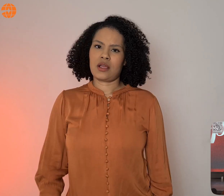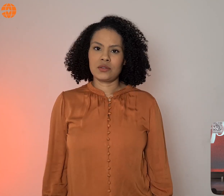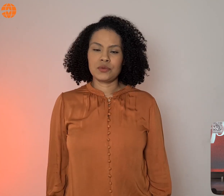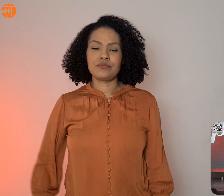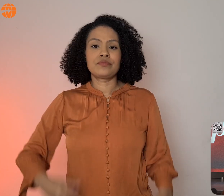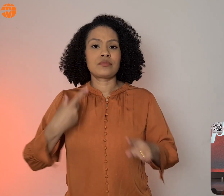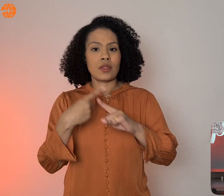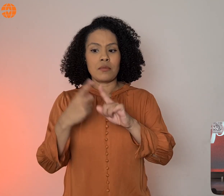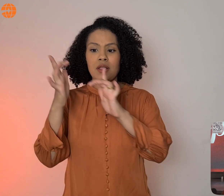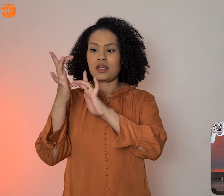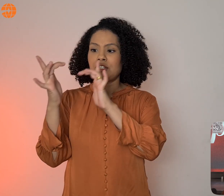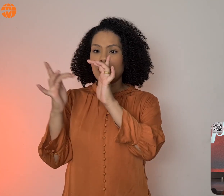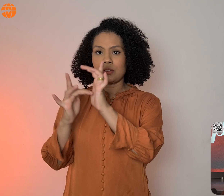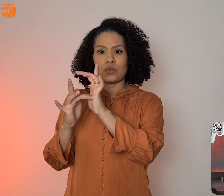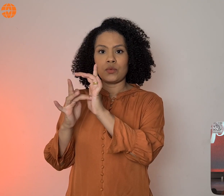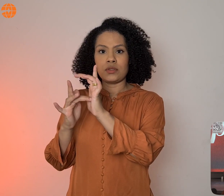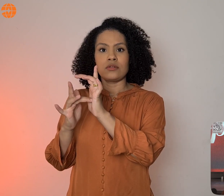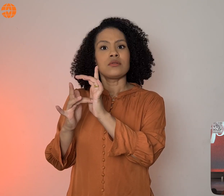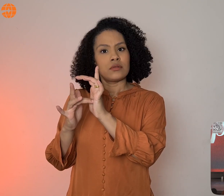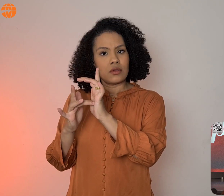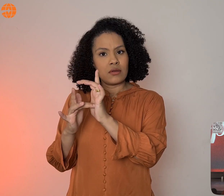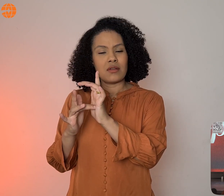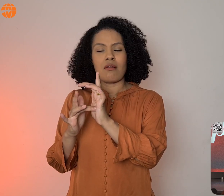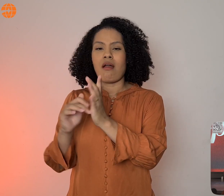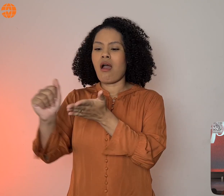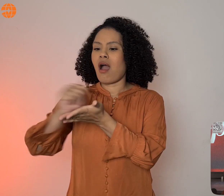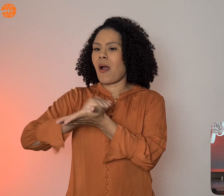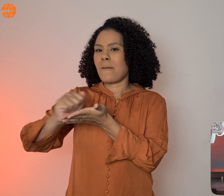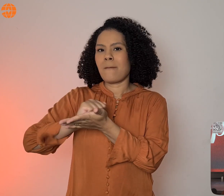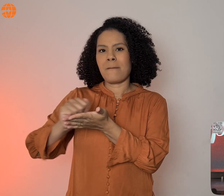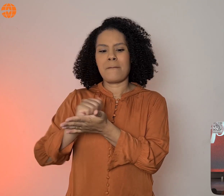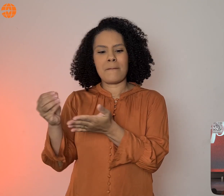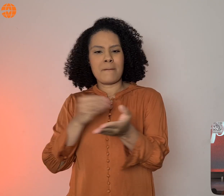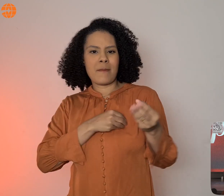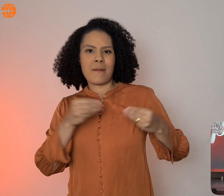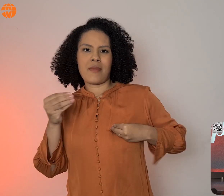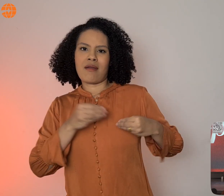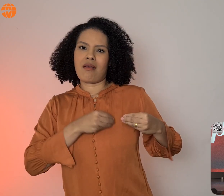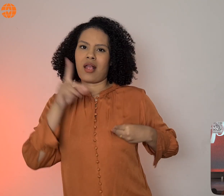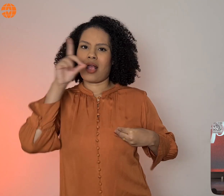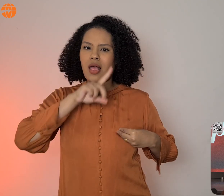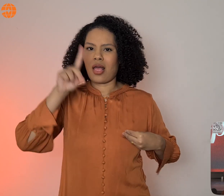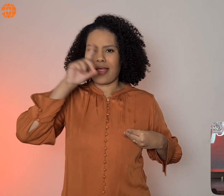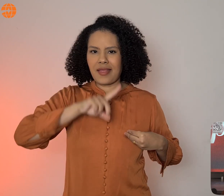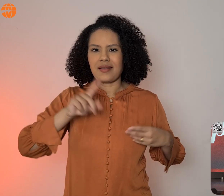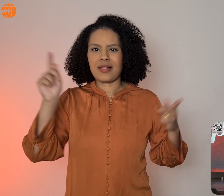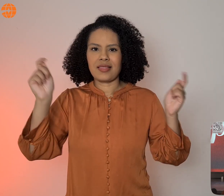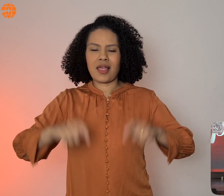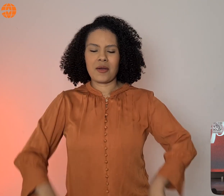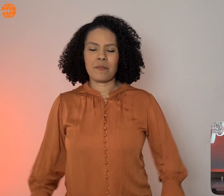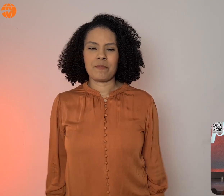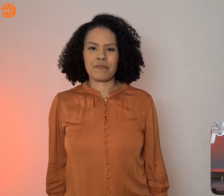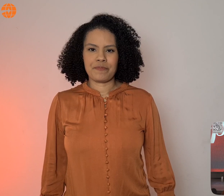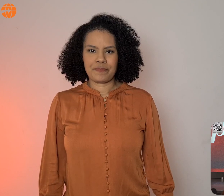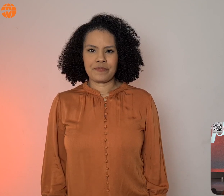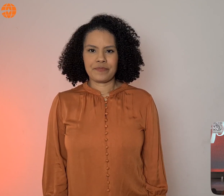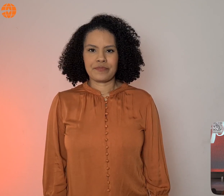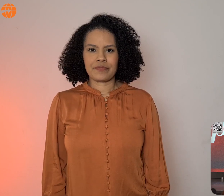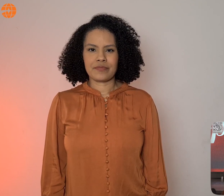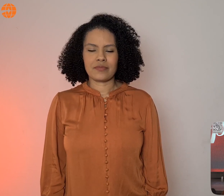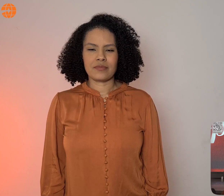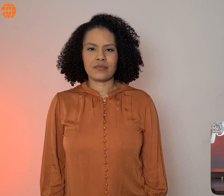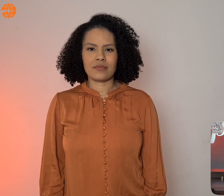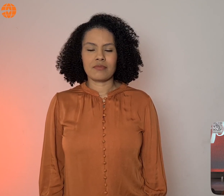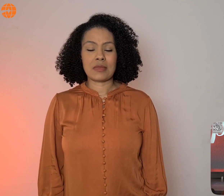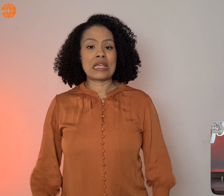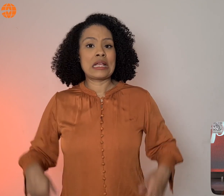é qualificado para enterrar e submeter tudo isso perante Ele. So like me, Então, assim como eu, have you ever had the thought,